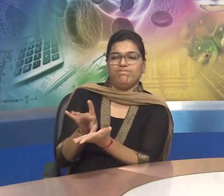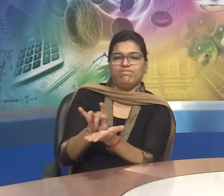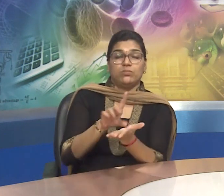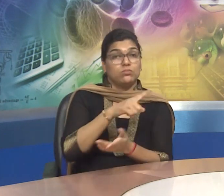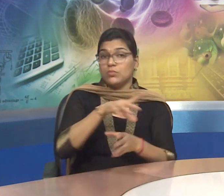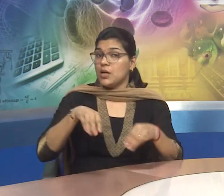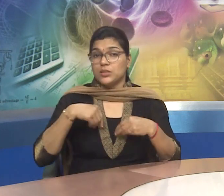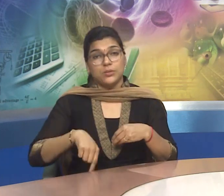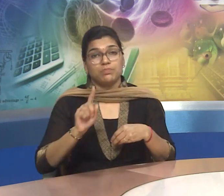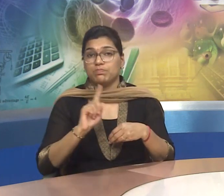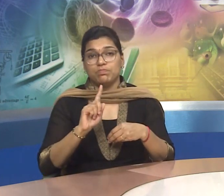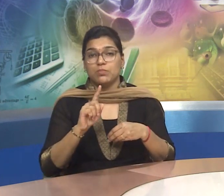of